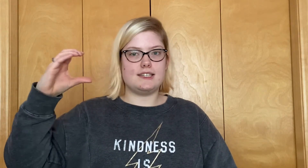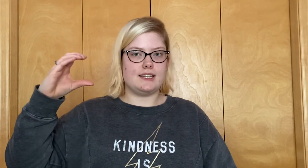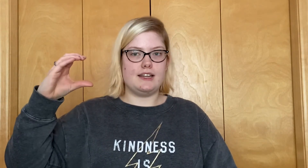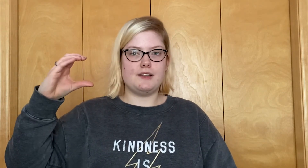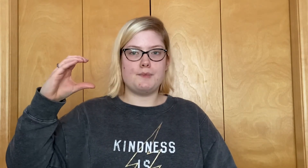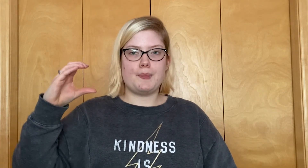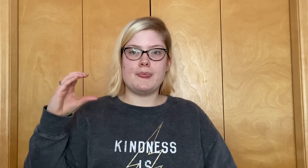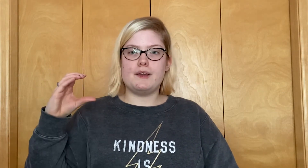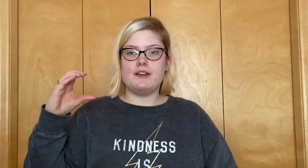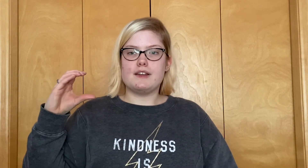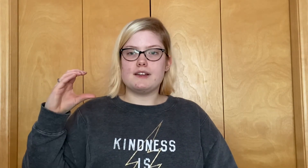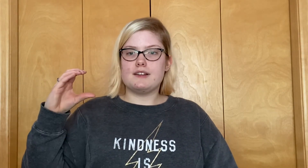C.